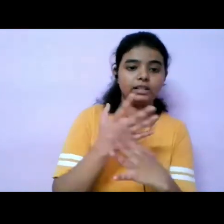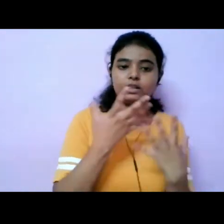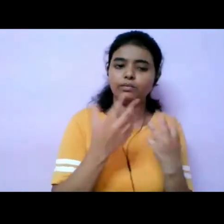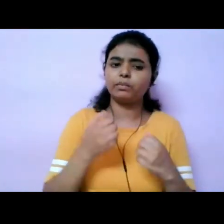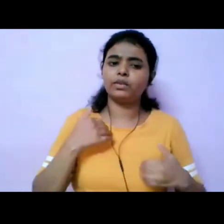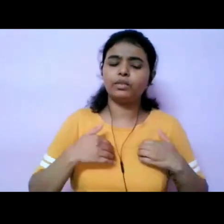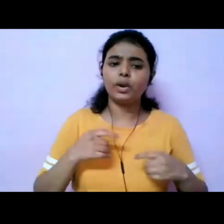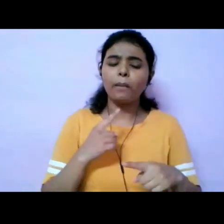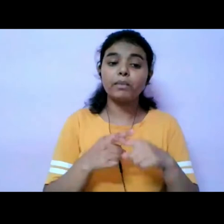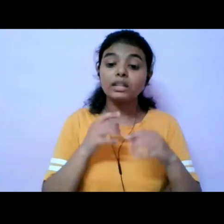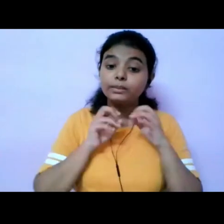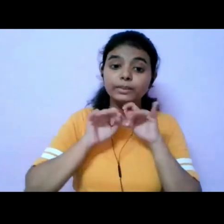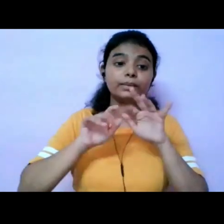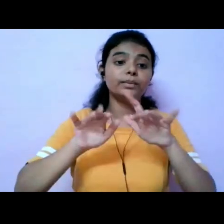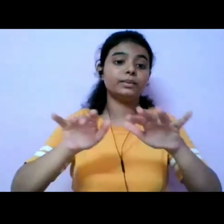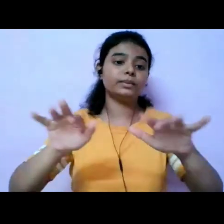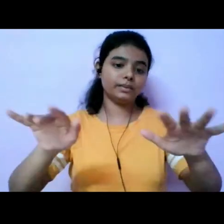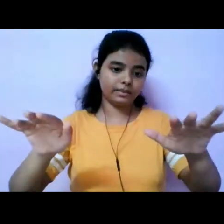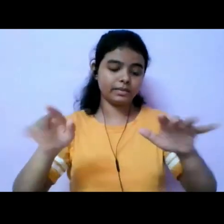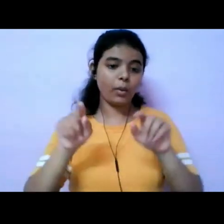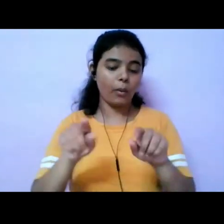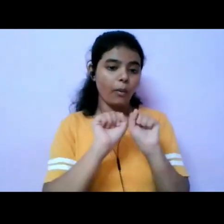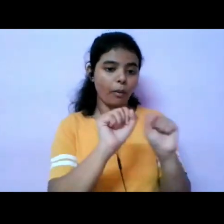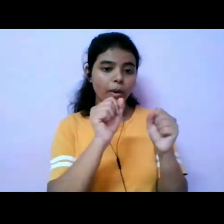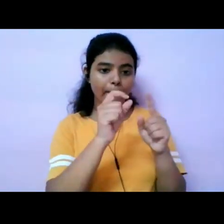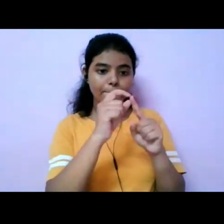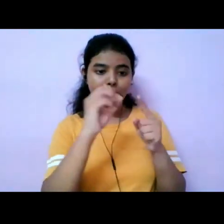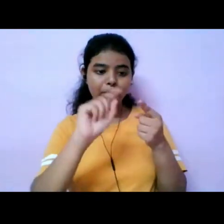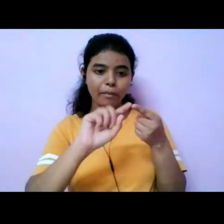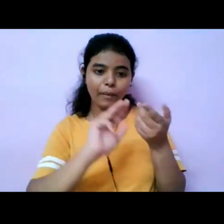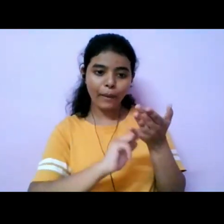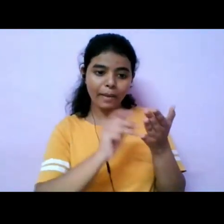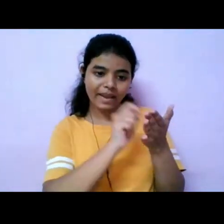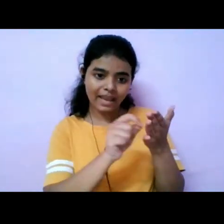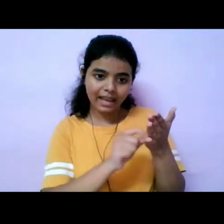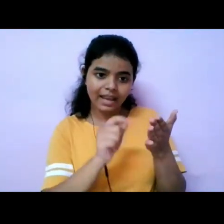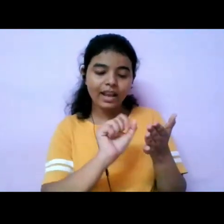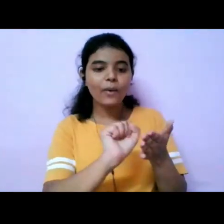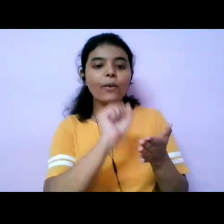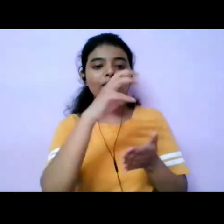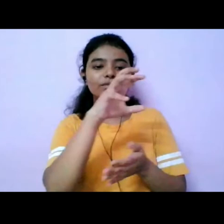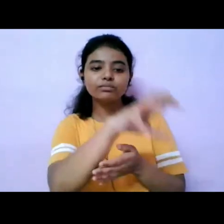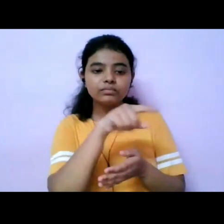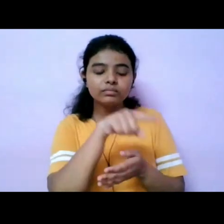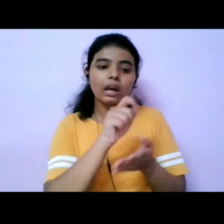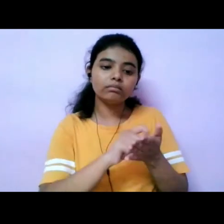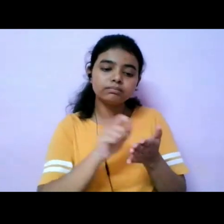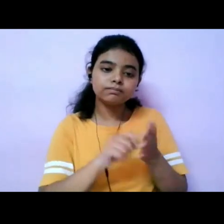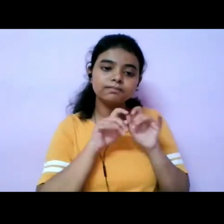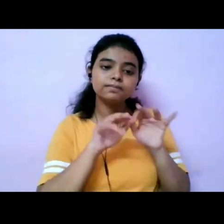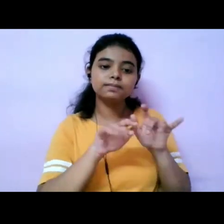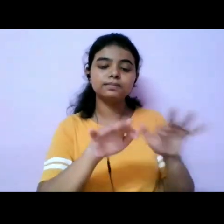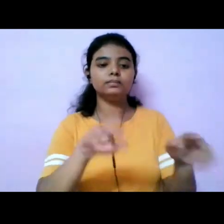and popularizing them in his poetry for his country, which he felt was, you know,